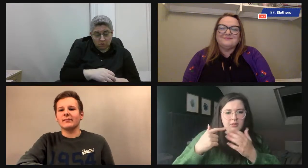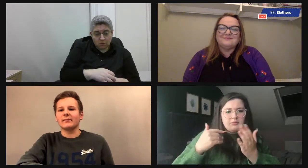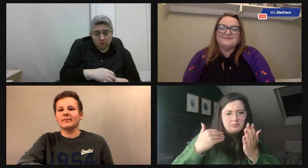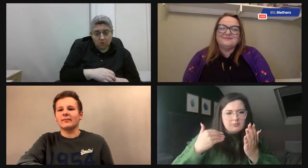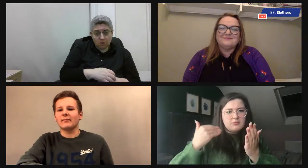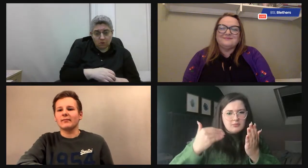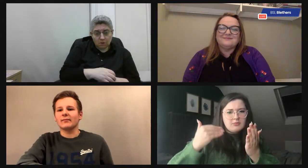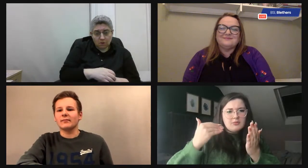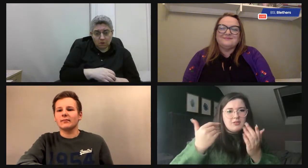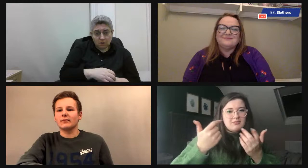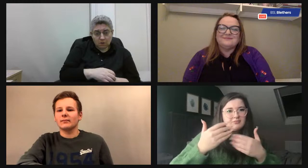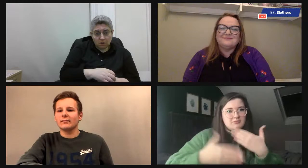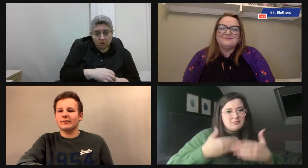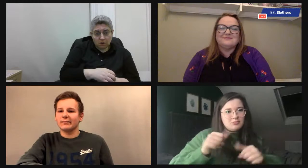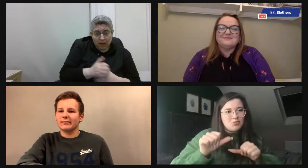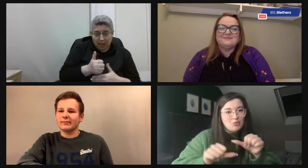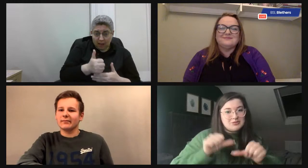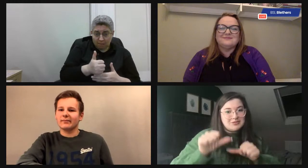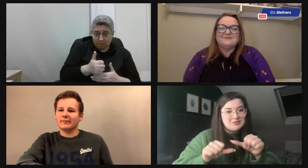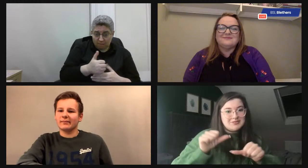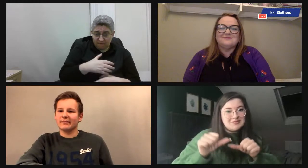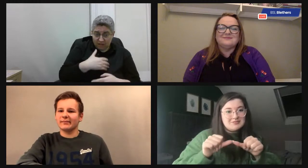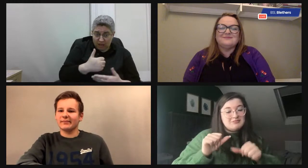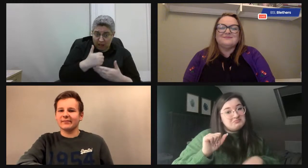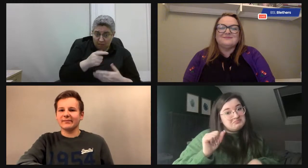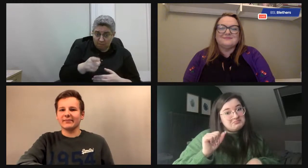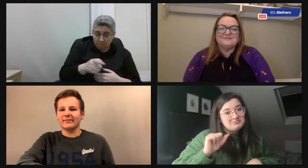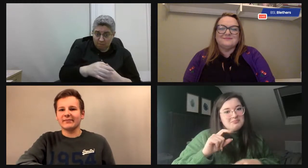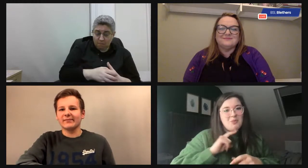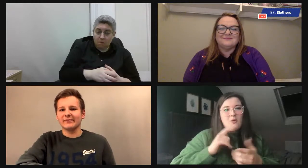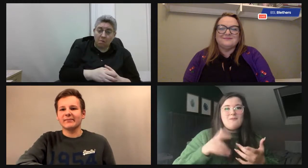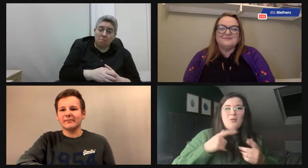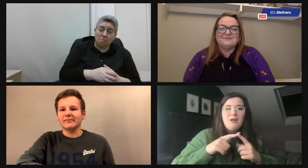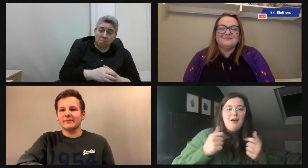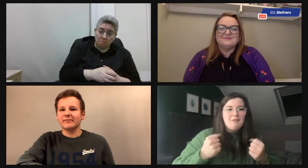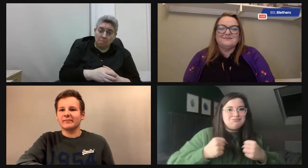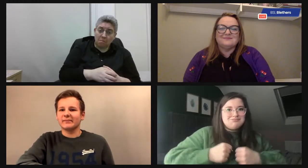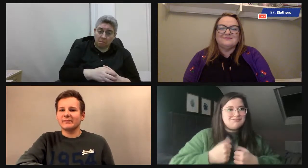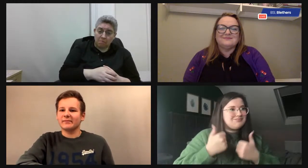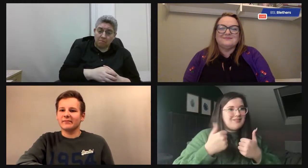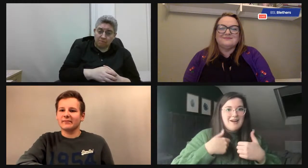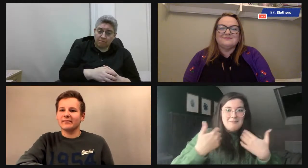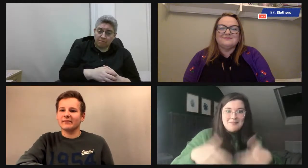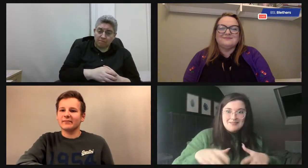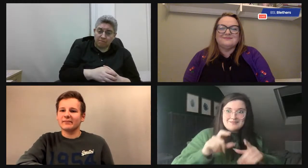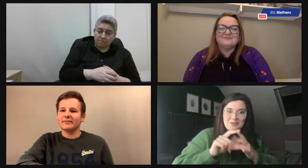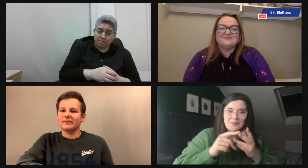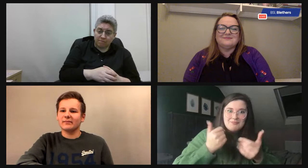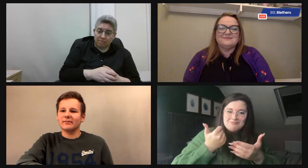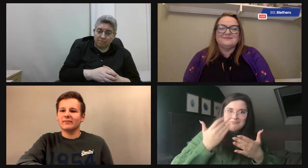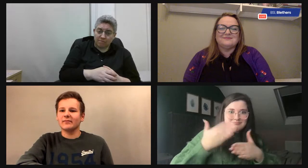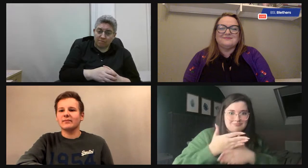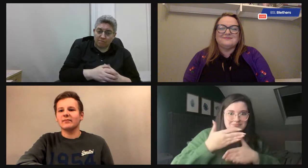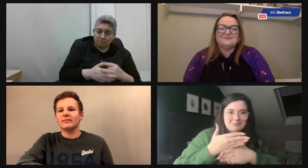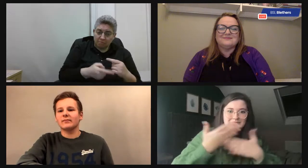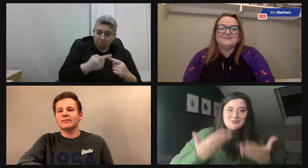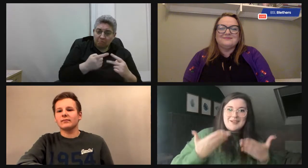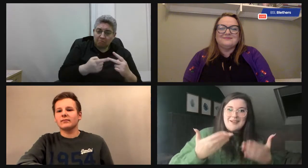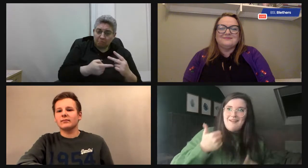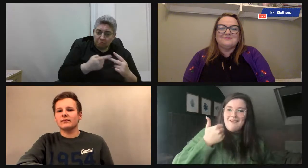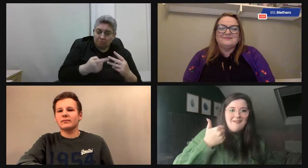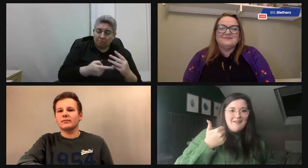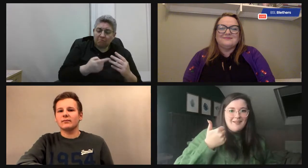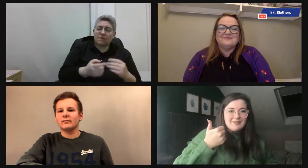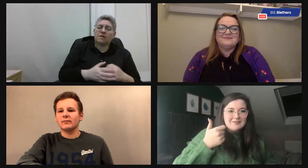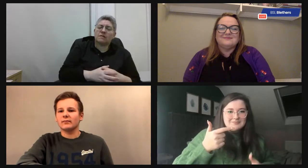Yeah. So it's making the sort of young person more accountable for themselves as well, You and feel that would be also helpful?